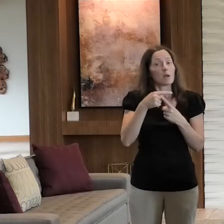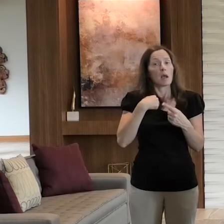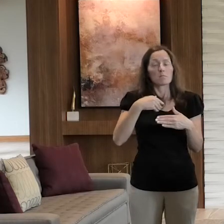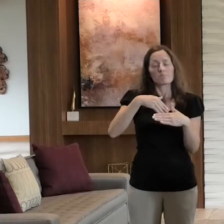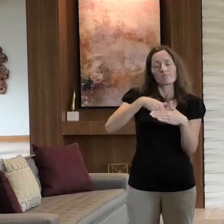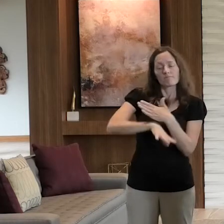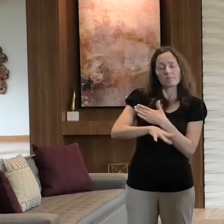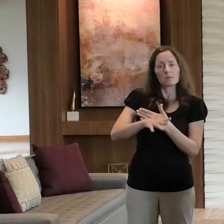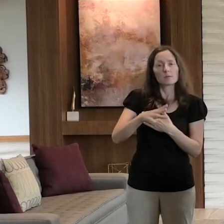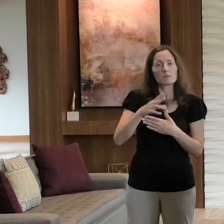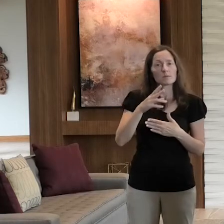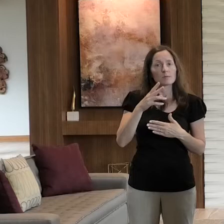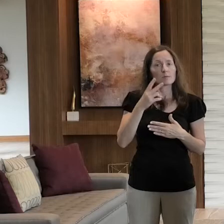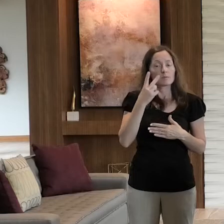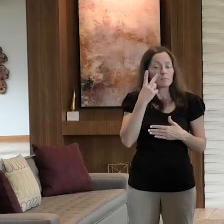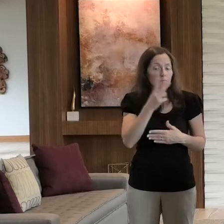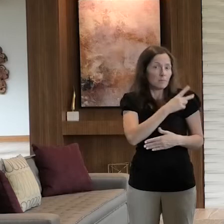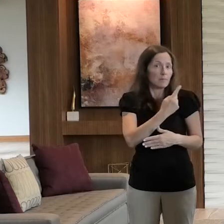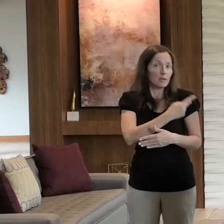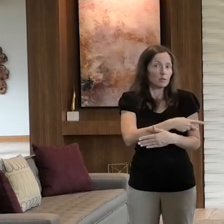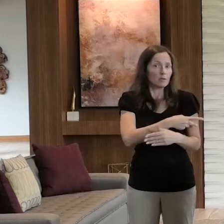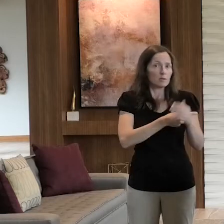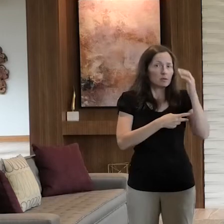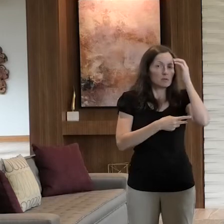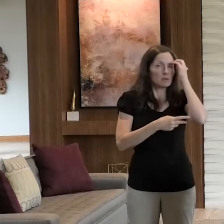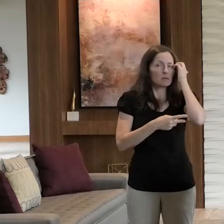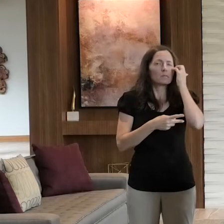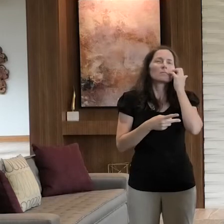and maybe not as much as I used to,